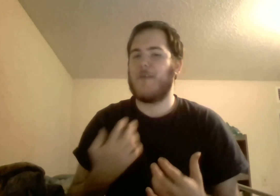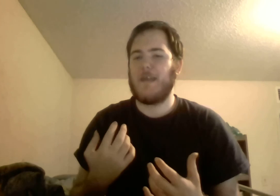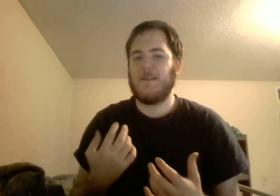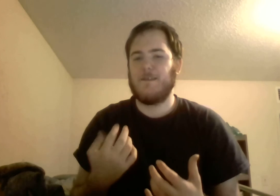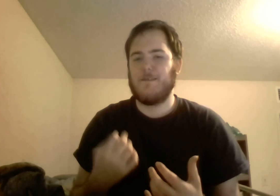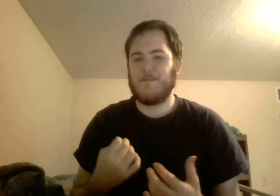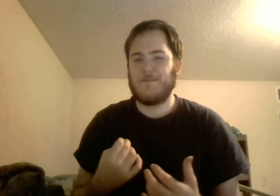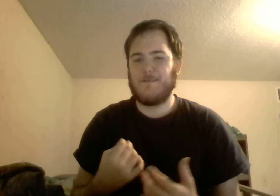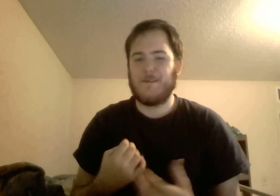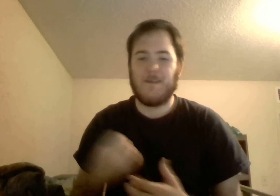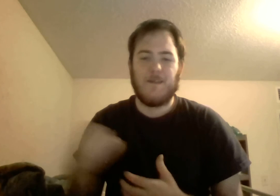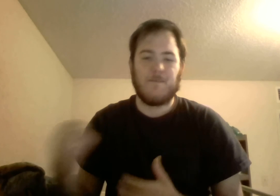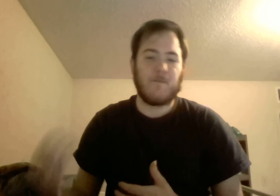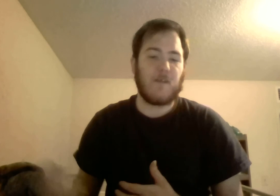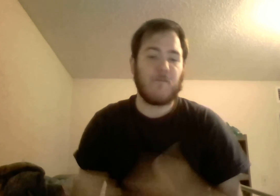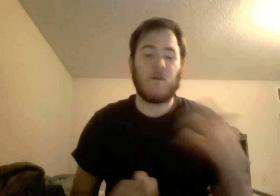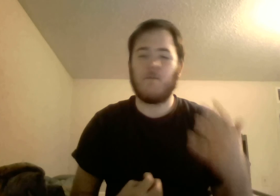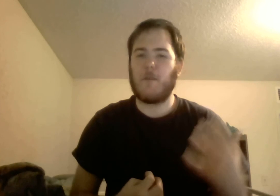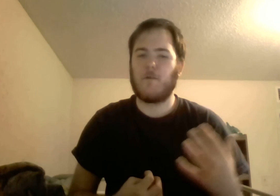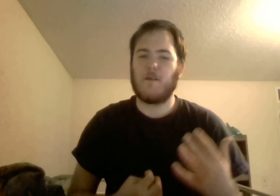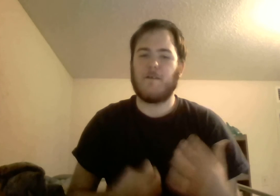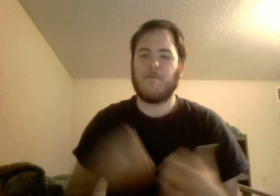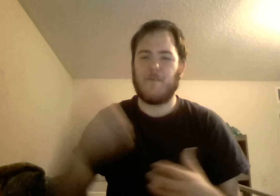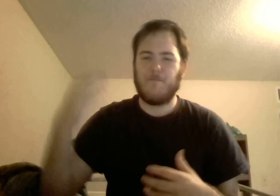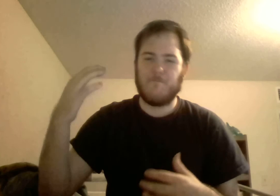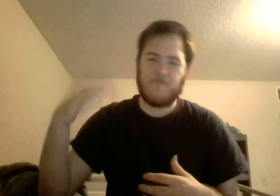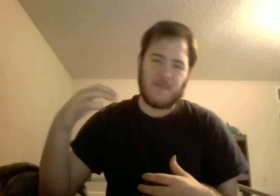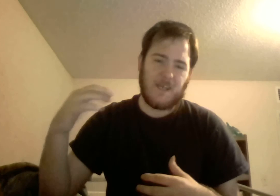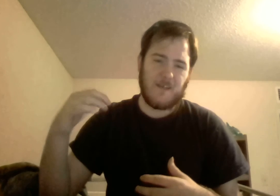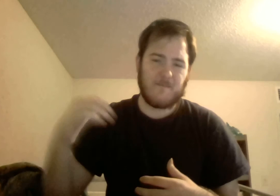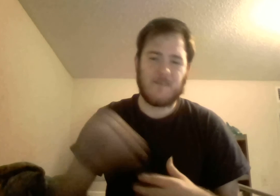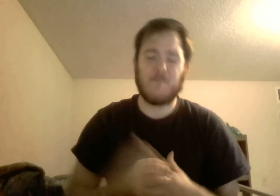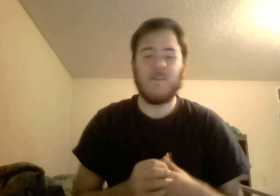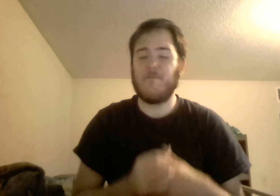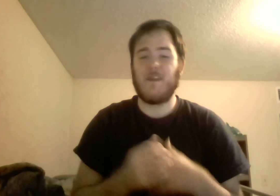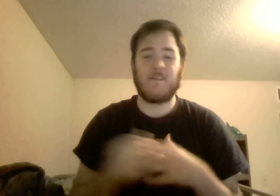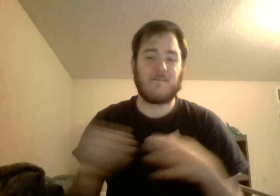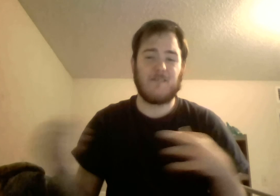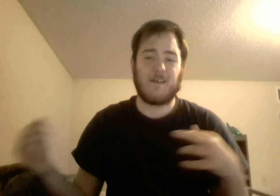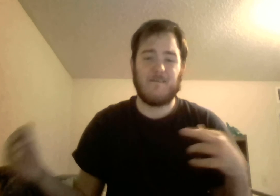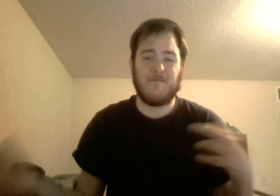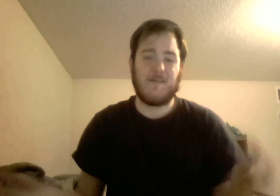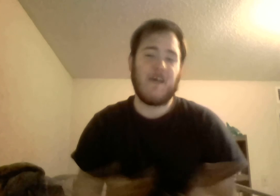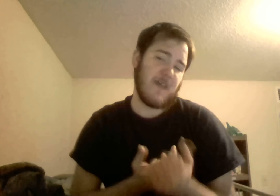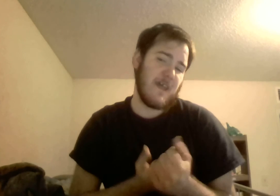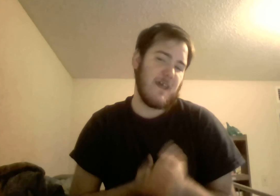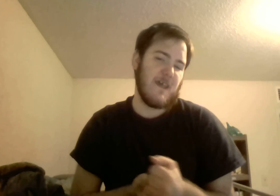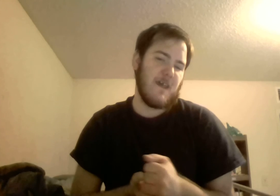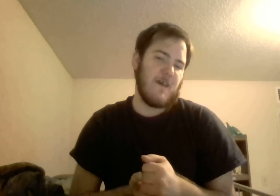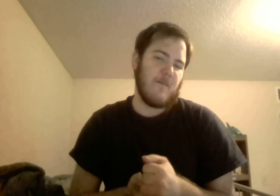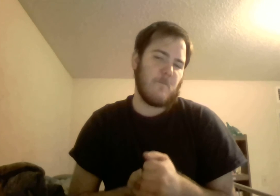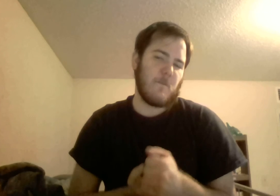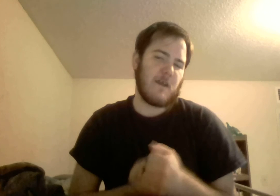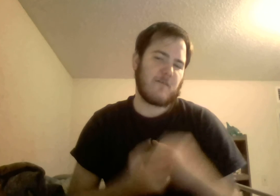bad. And to be honest, I think the only one episode I'll give the meh thing to, and then it's not that meh. It's